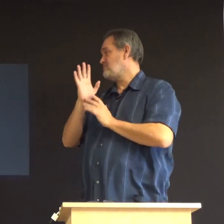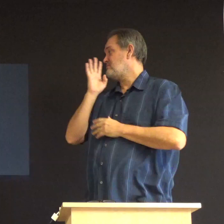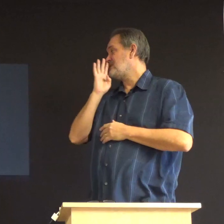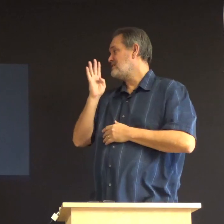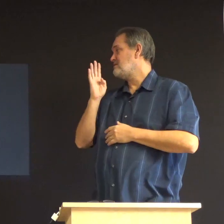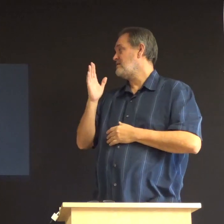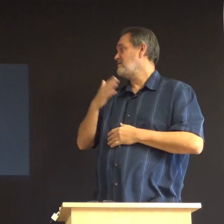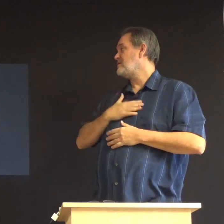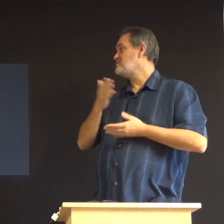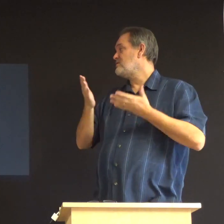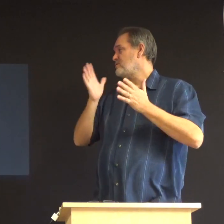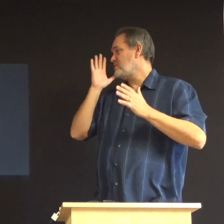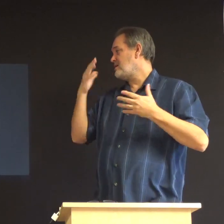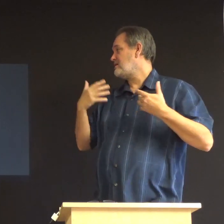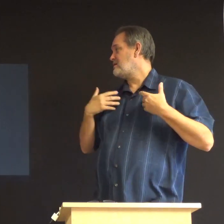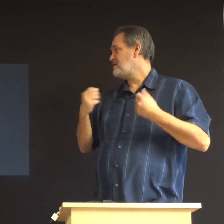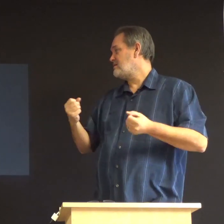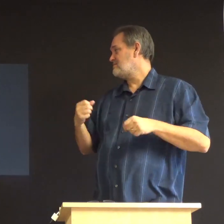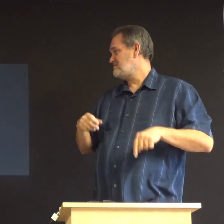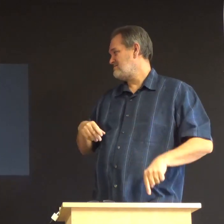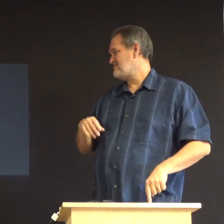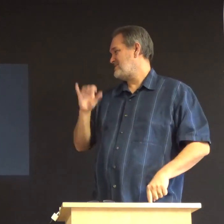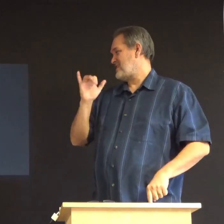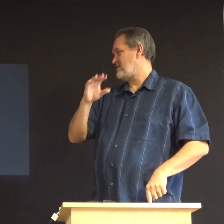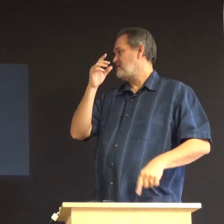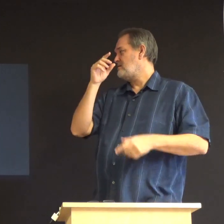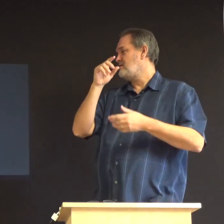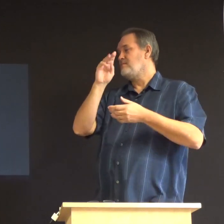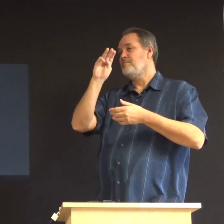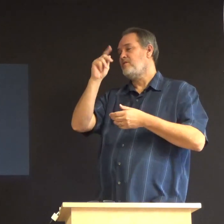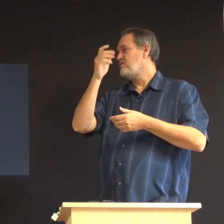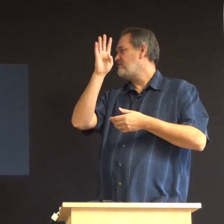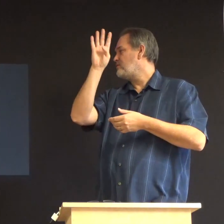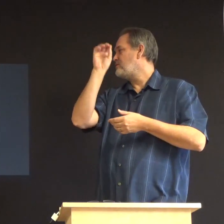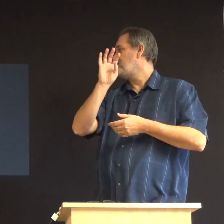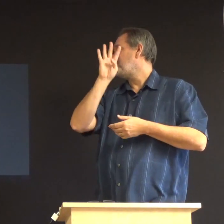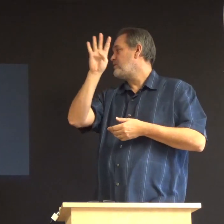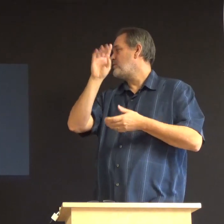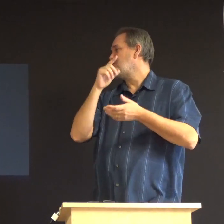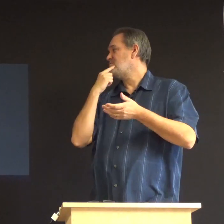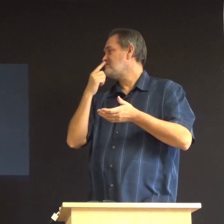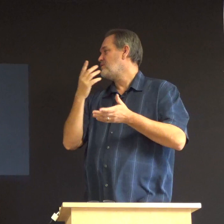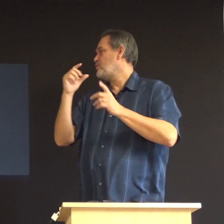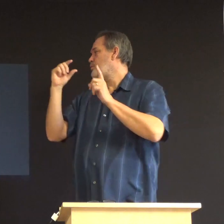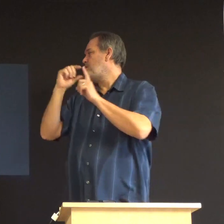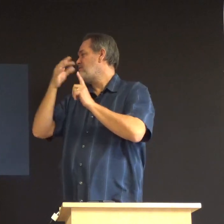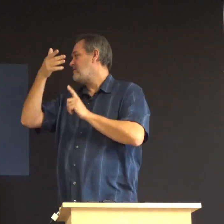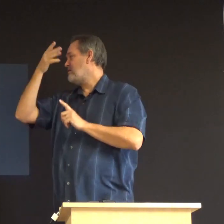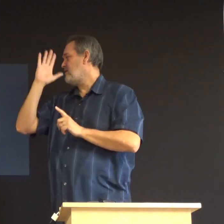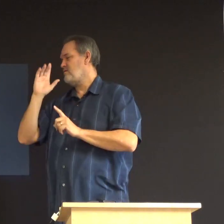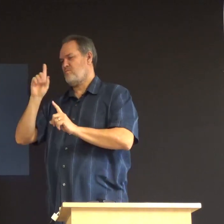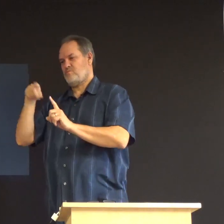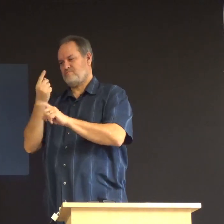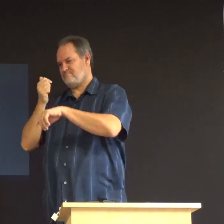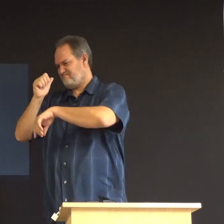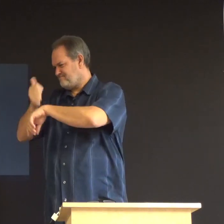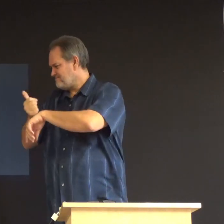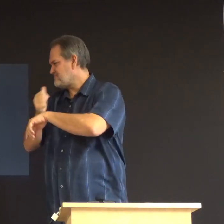The sentence says, speak. And my servant will be healed. Matthew 4:4, a man cannot live by bread alone, but by the word of God. That